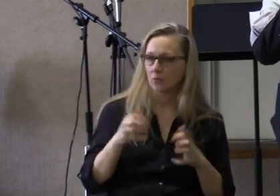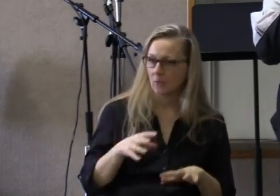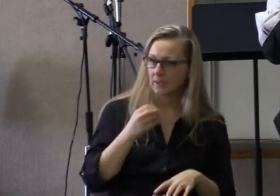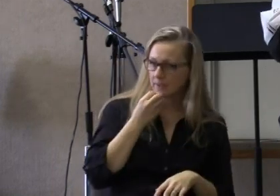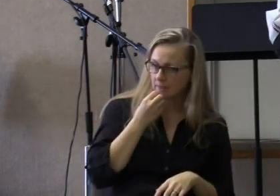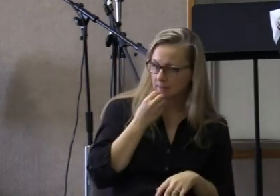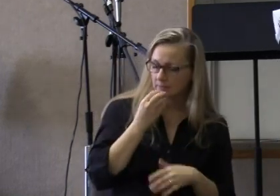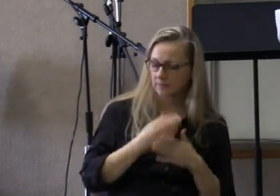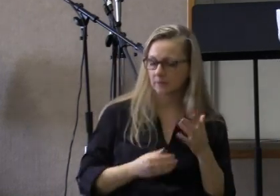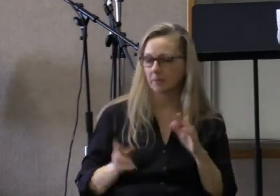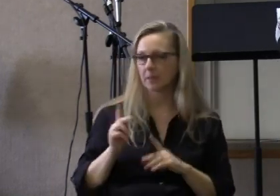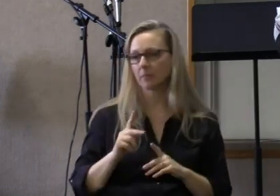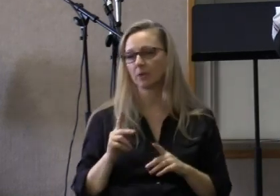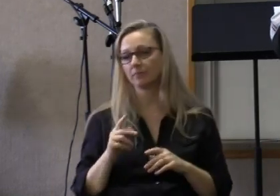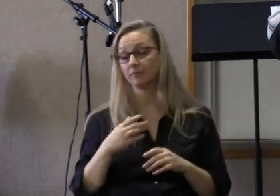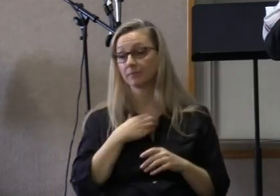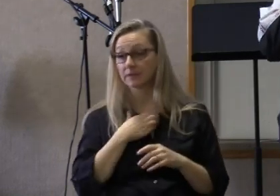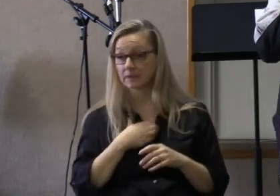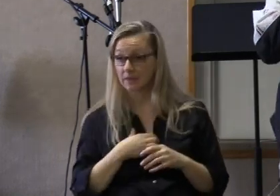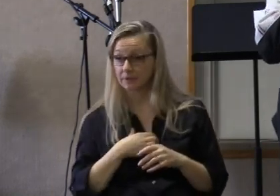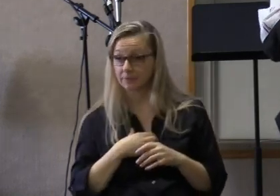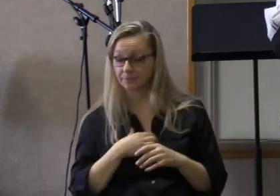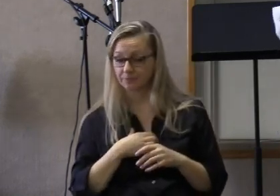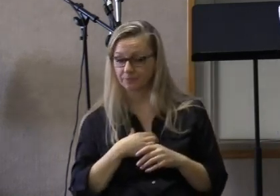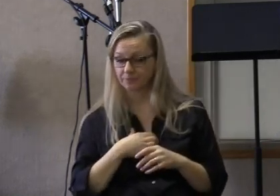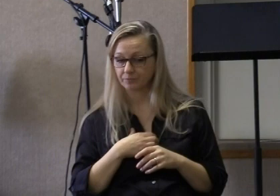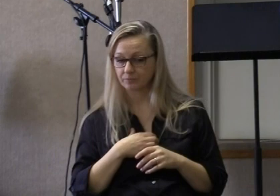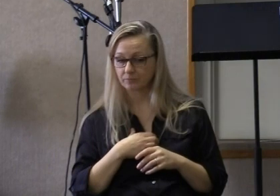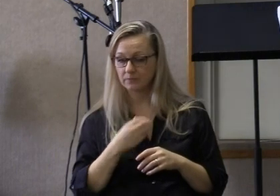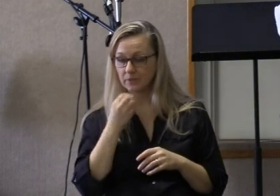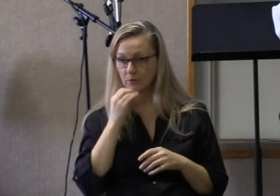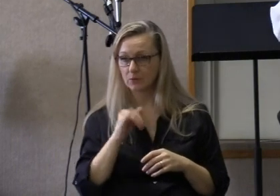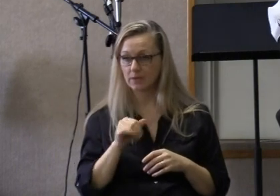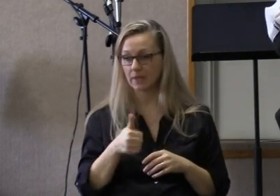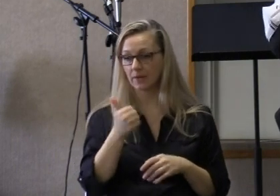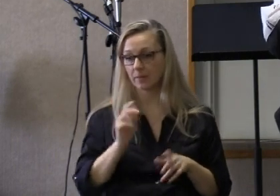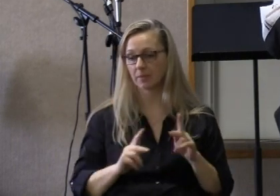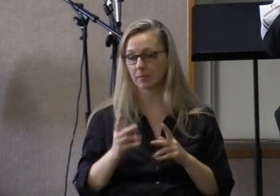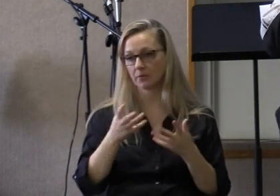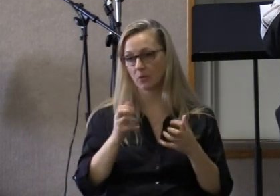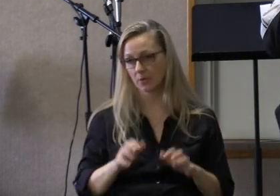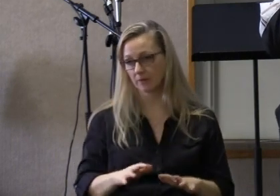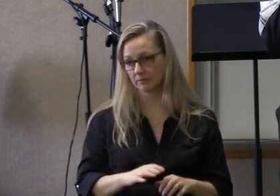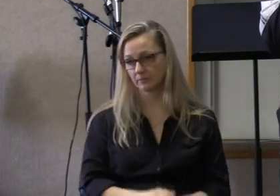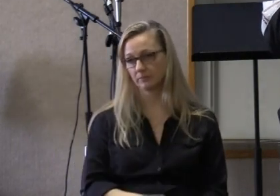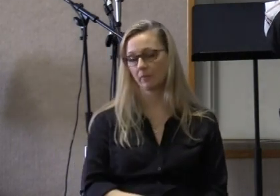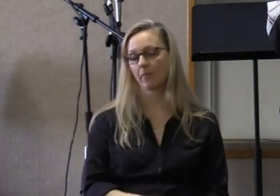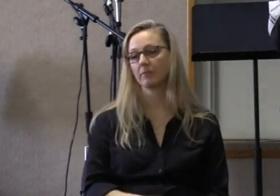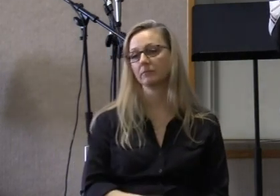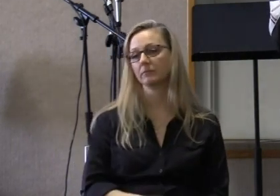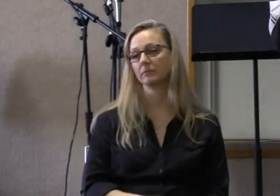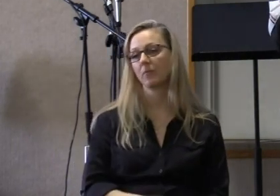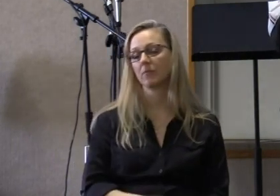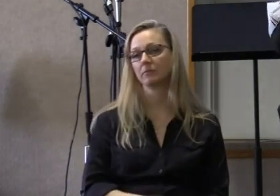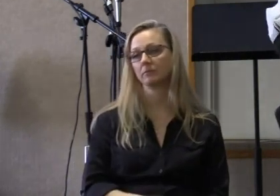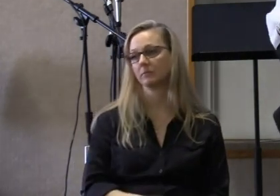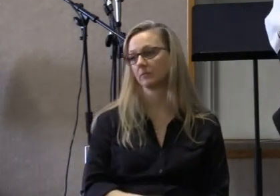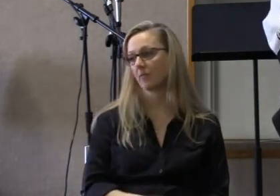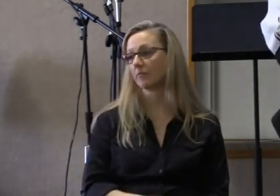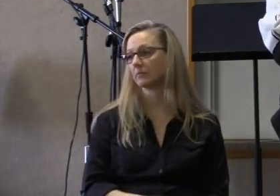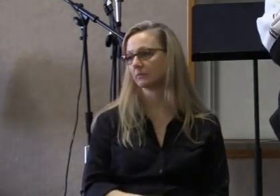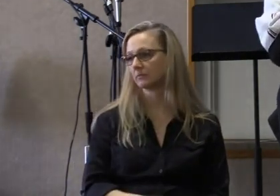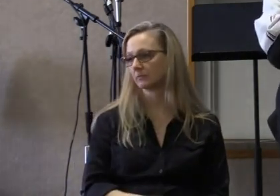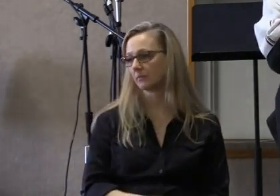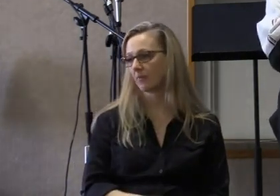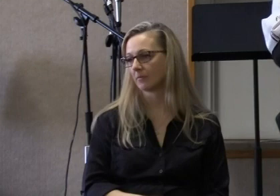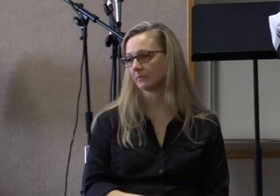however, actually desire foods that other people don't want. Have you noticed that?